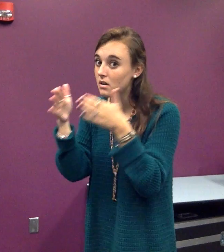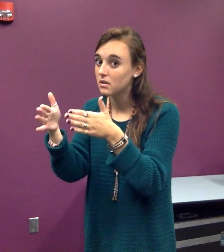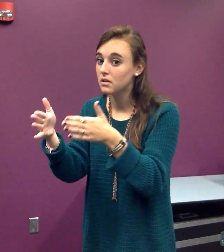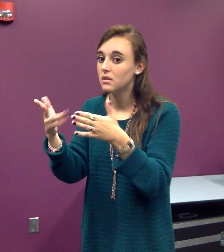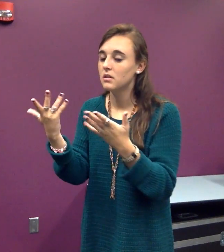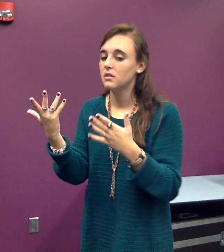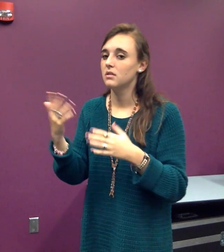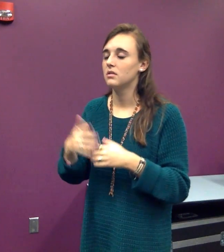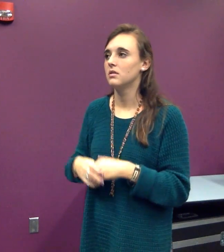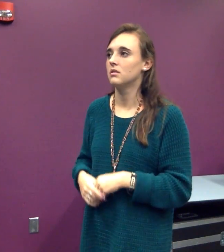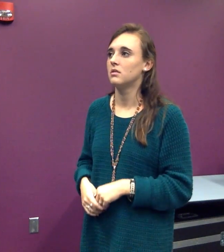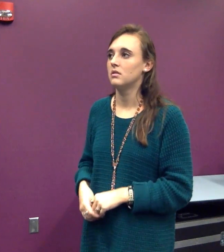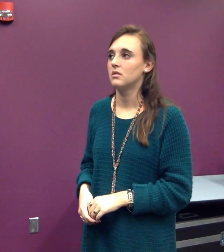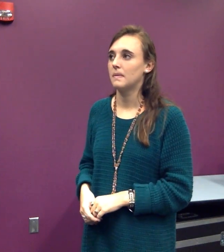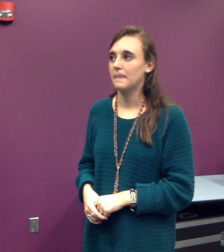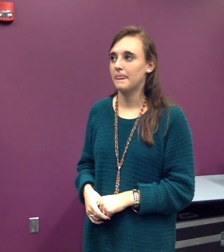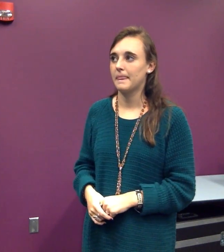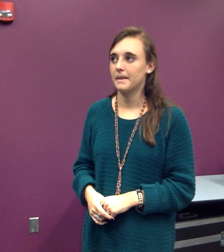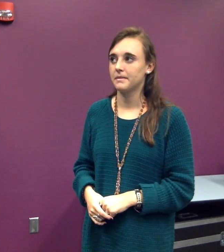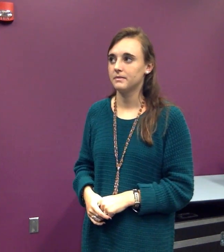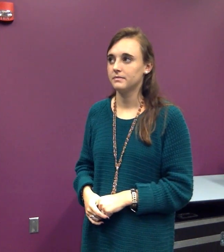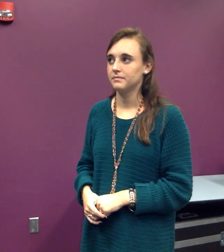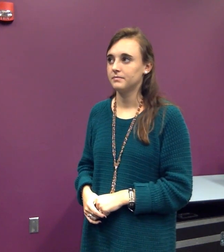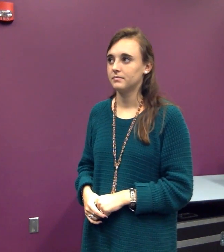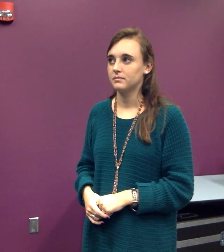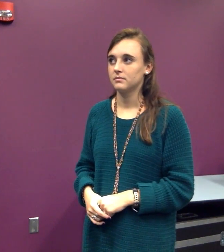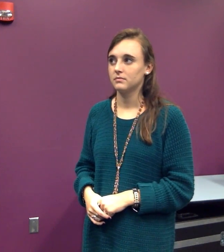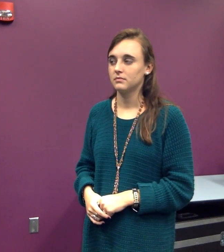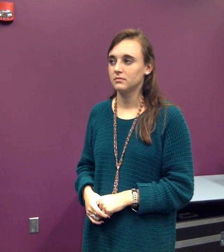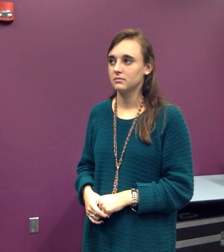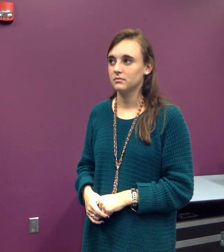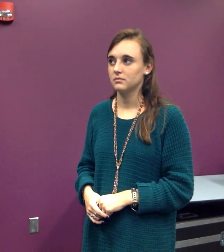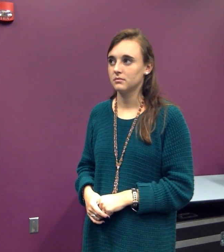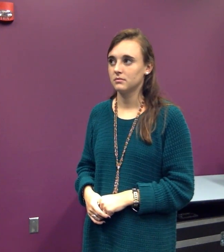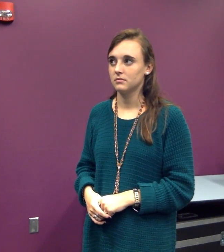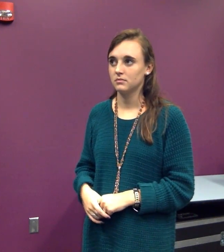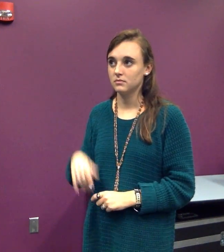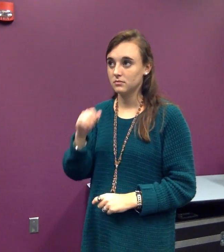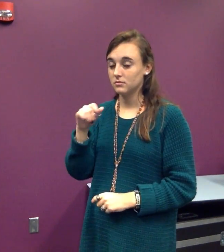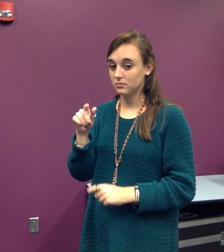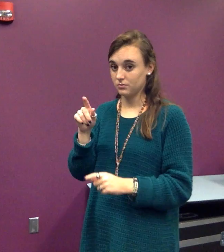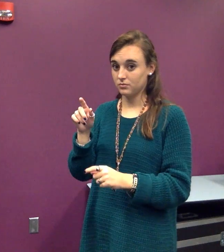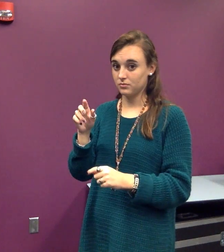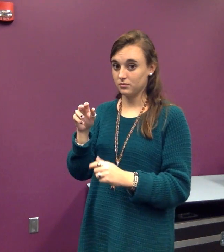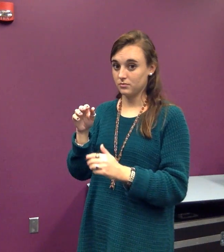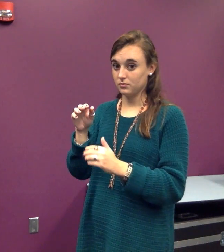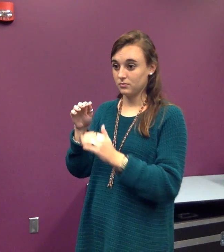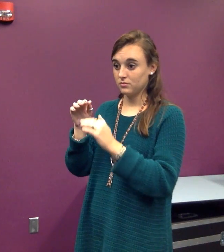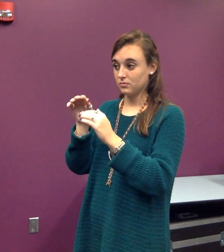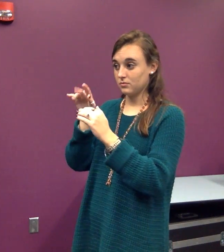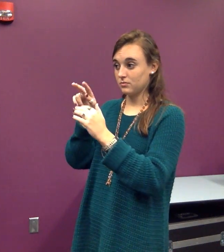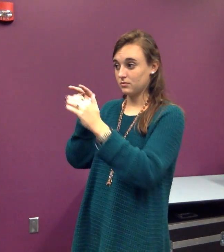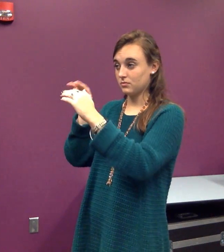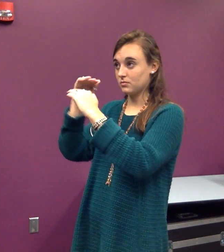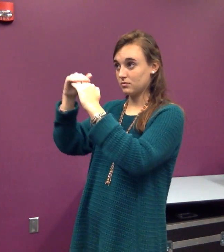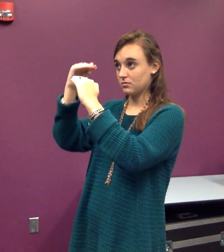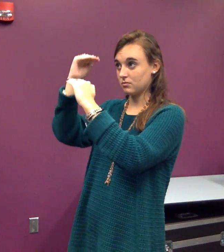please. We're not doing this one yet. We're doing this one. We're going to continue to transform this square into a complete